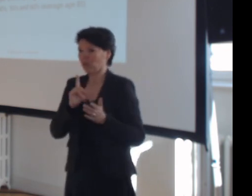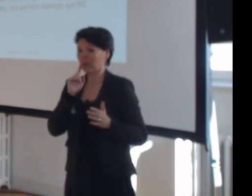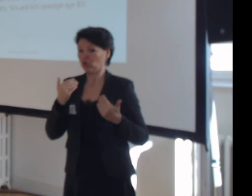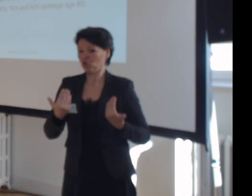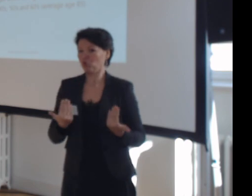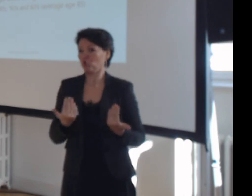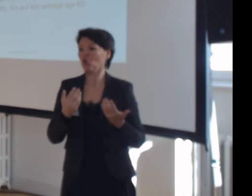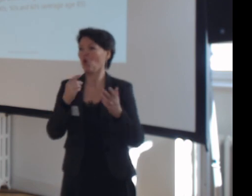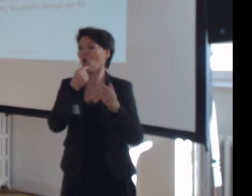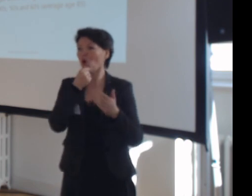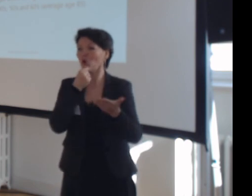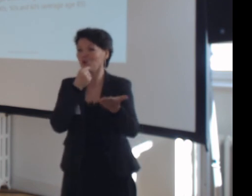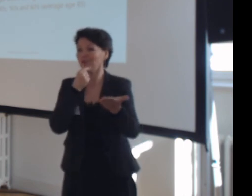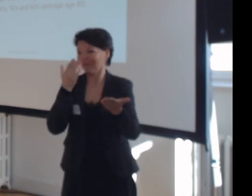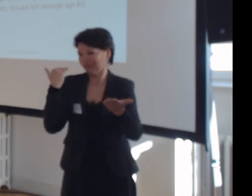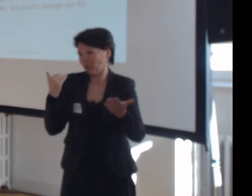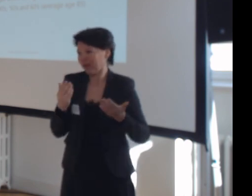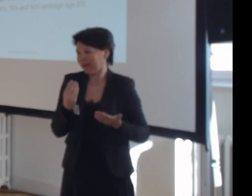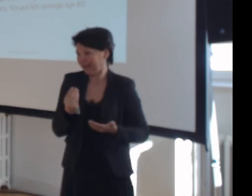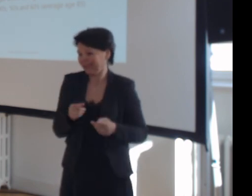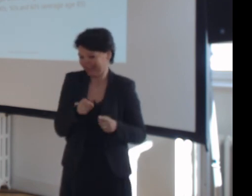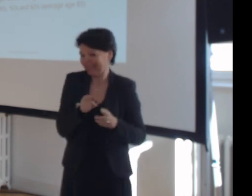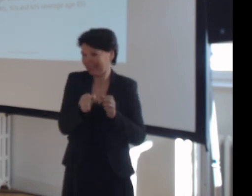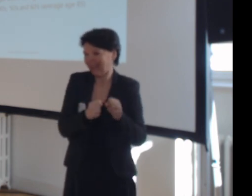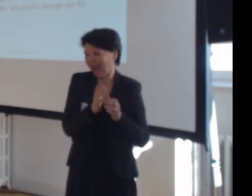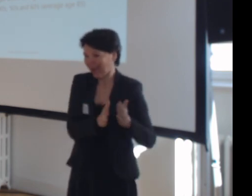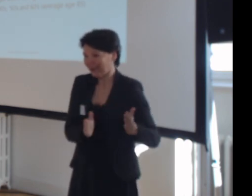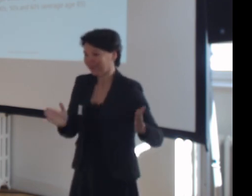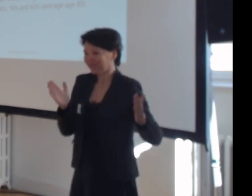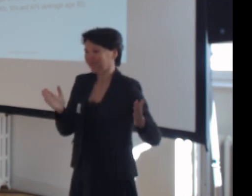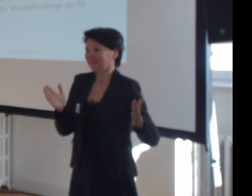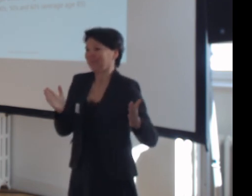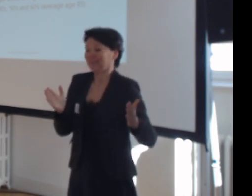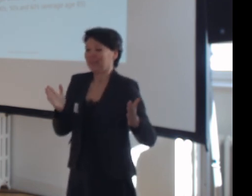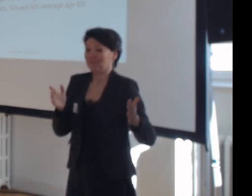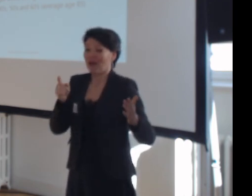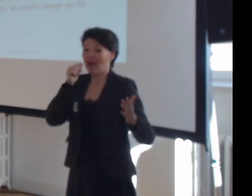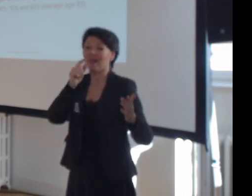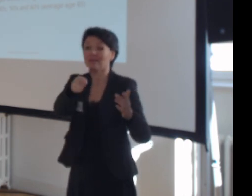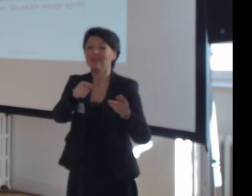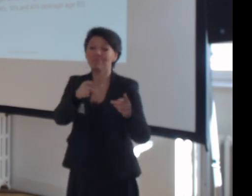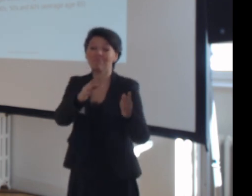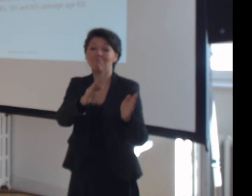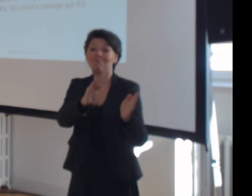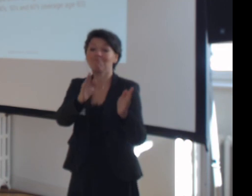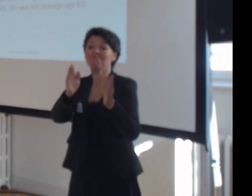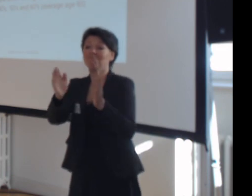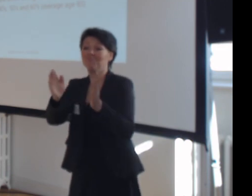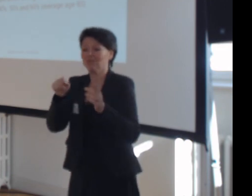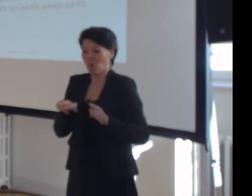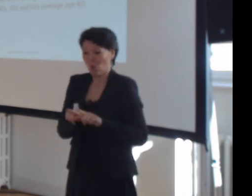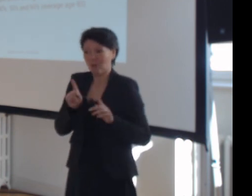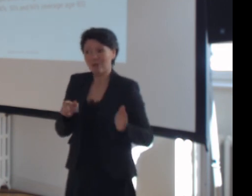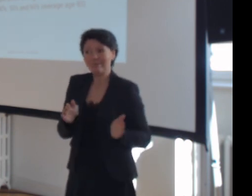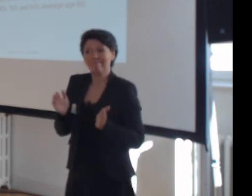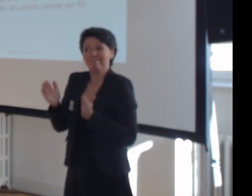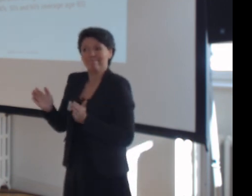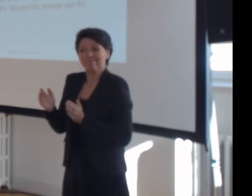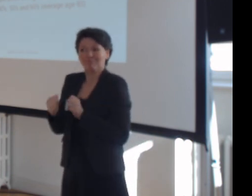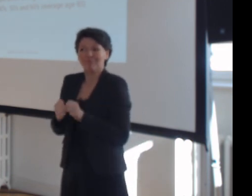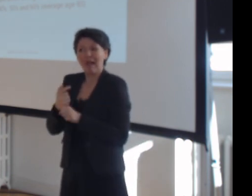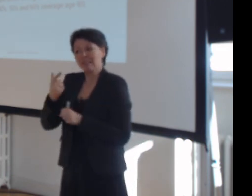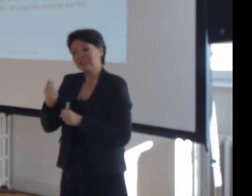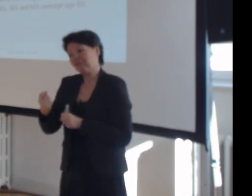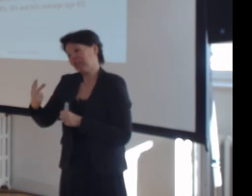let's say, a child or a young adult at the time. But over the years, this will start to include material of the 70s